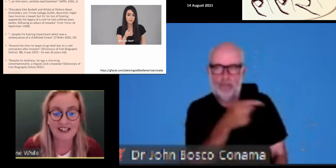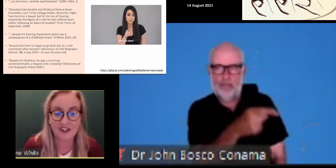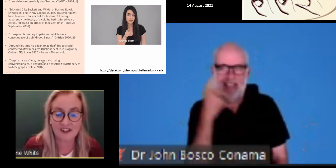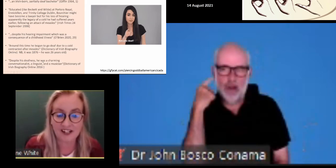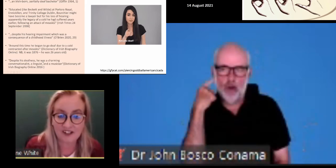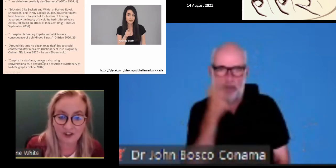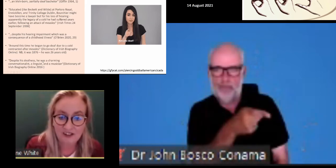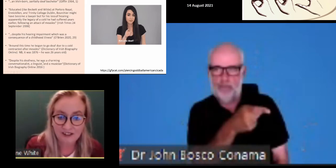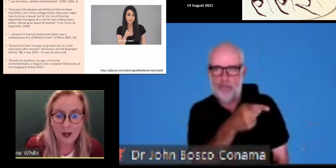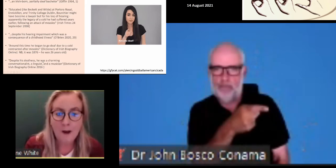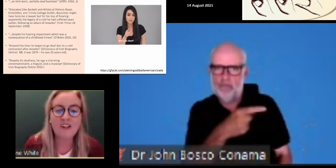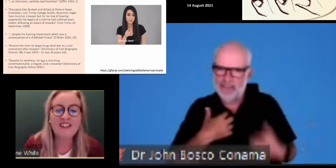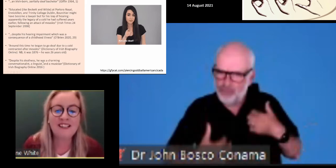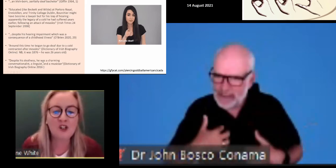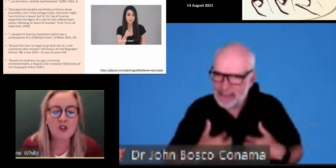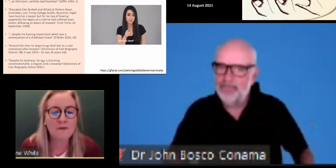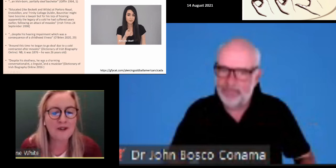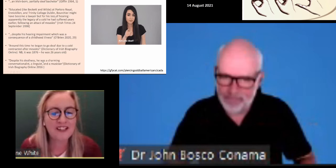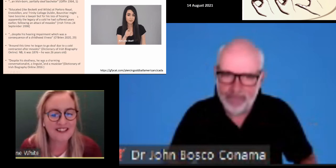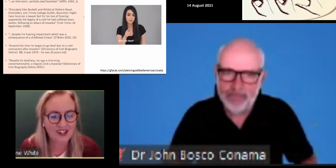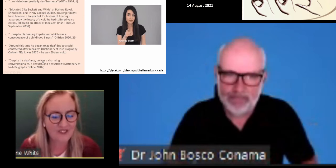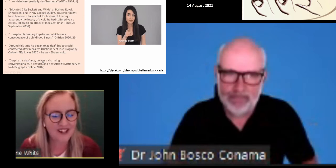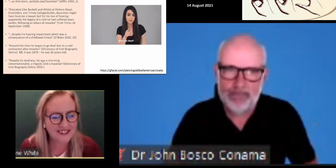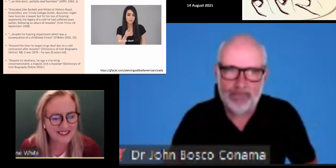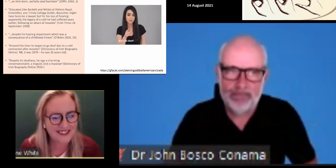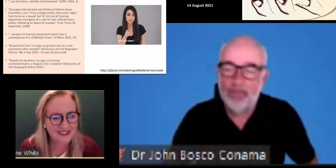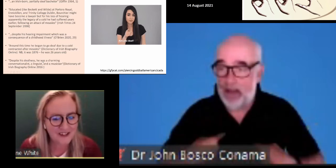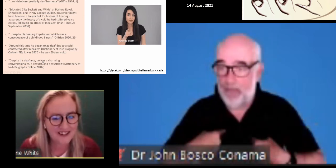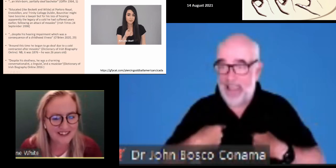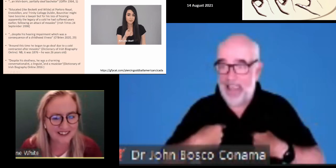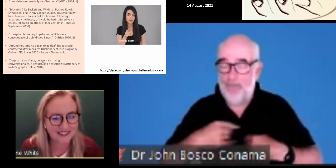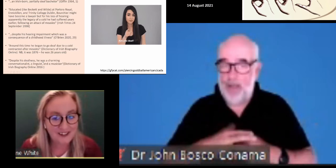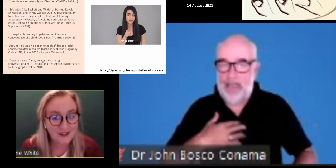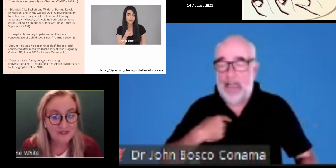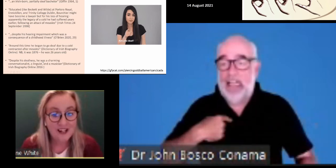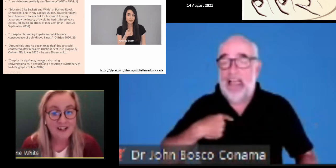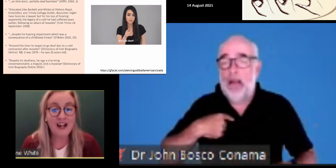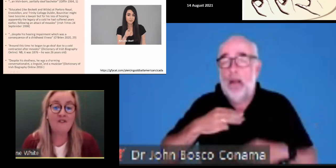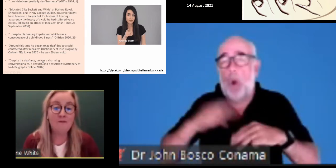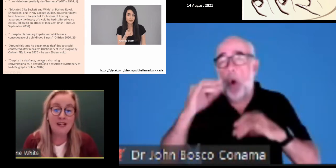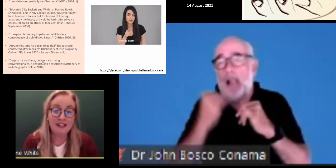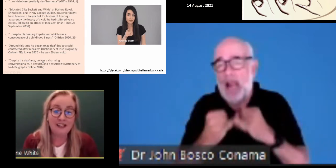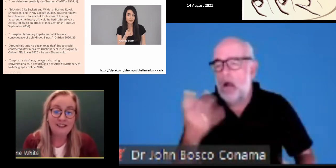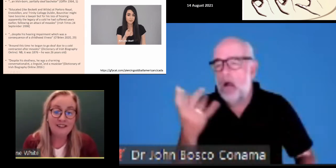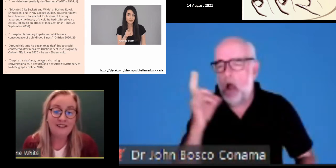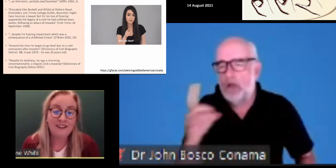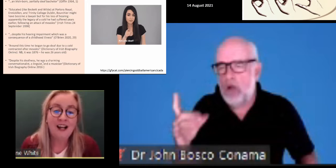is successful, but still talk about his deafness. And isn't that interesting? Now, for me,